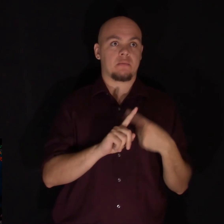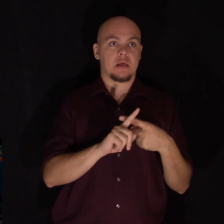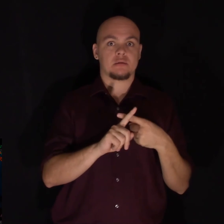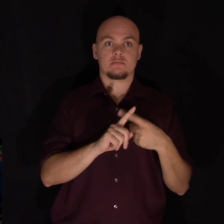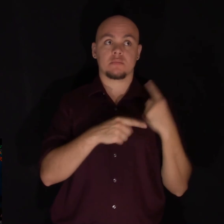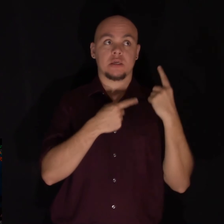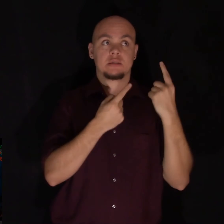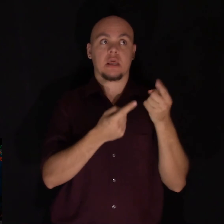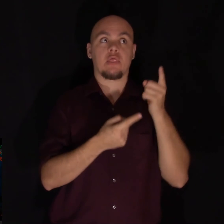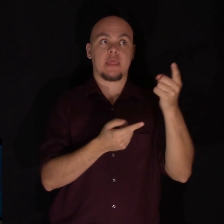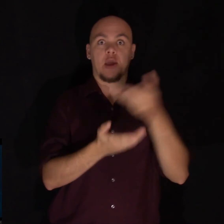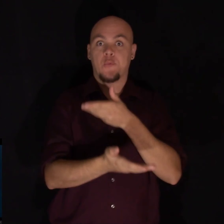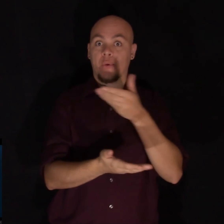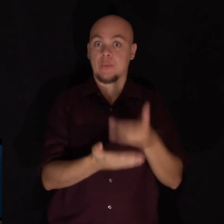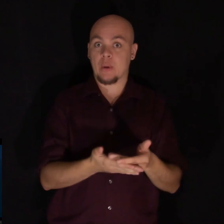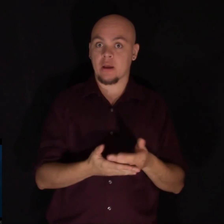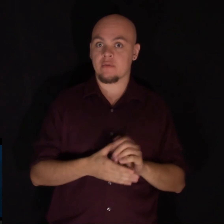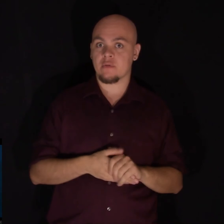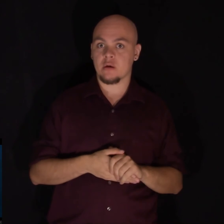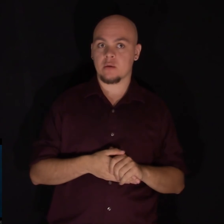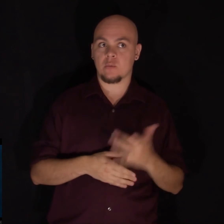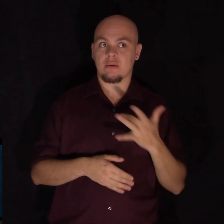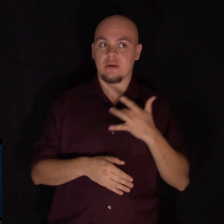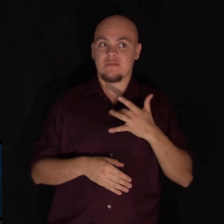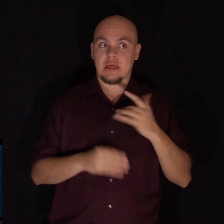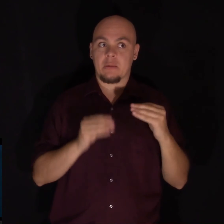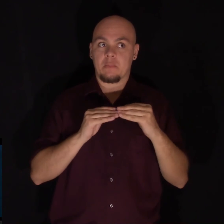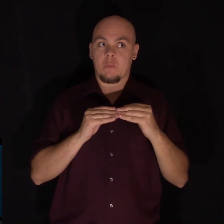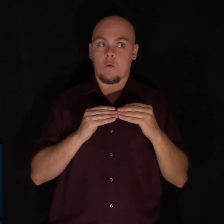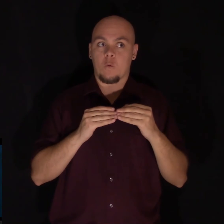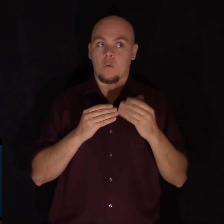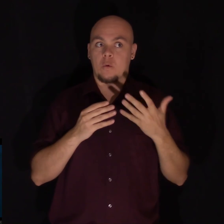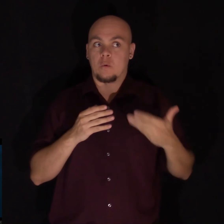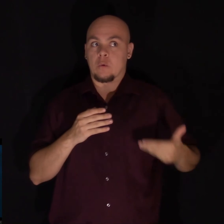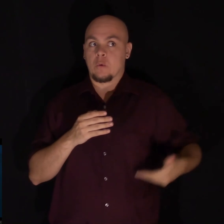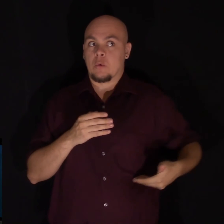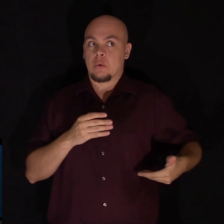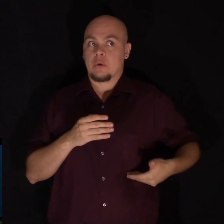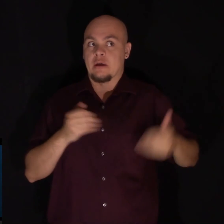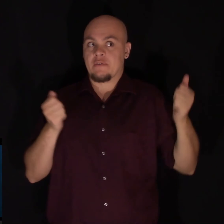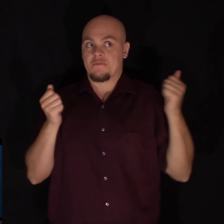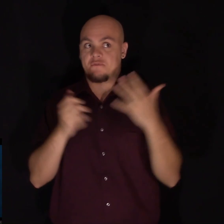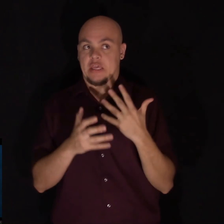lands. Okay. We would feel a little more urgency than we do.